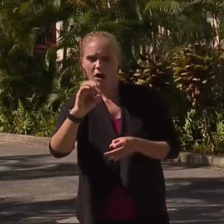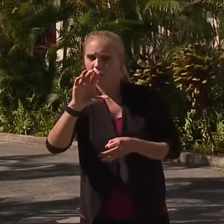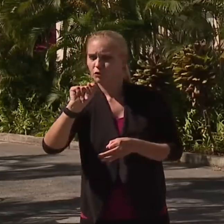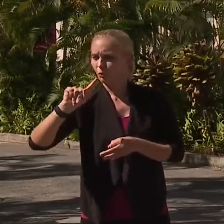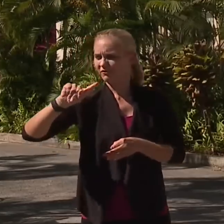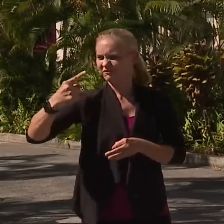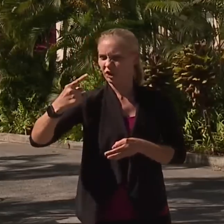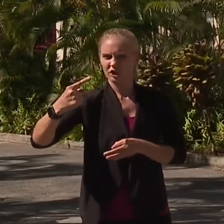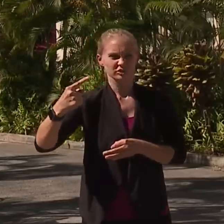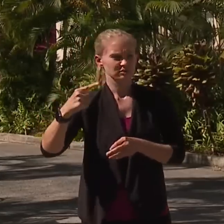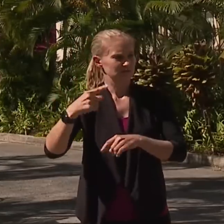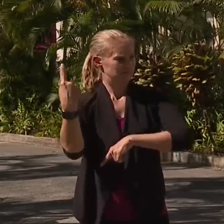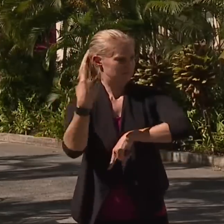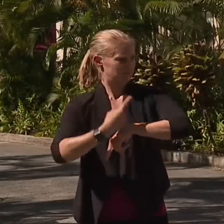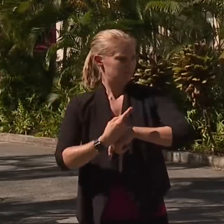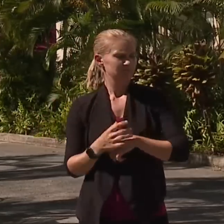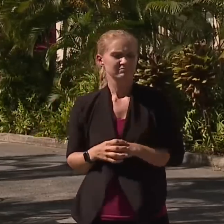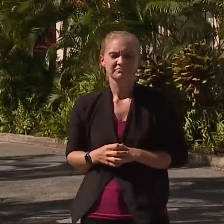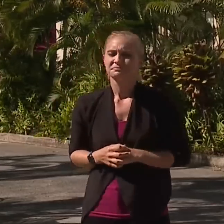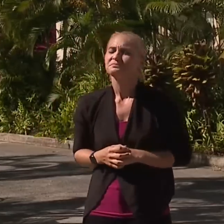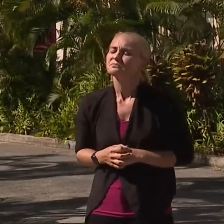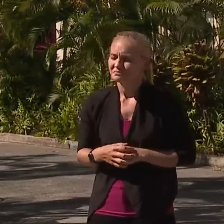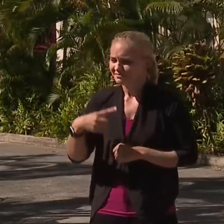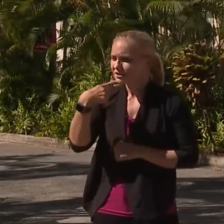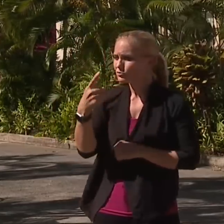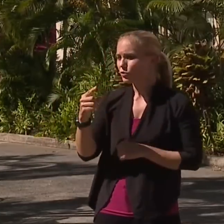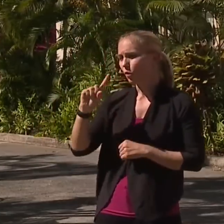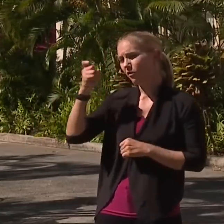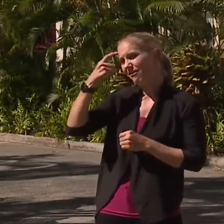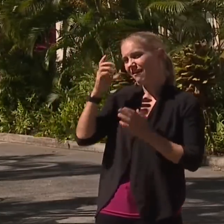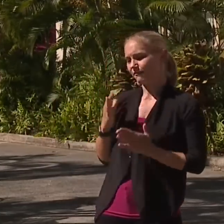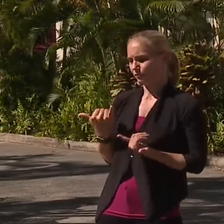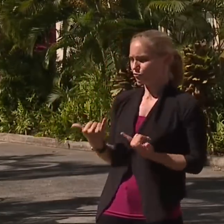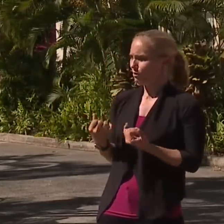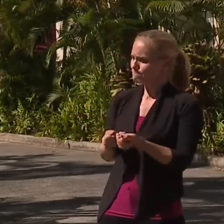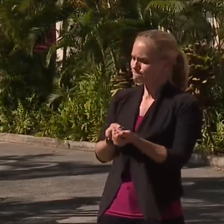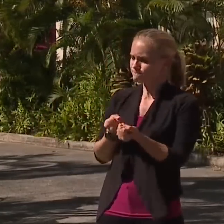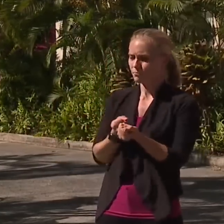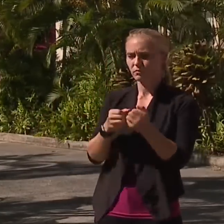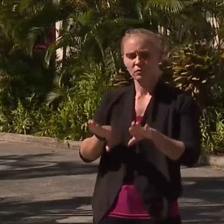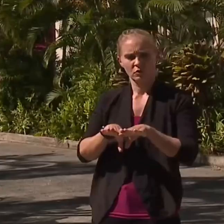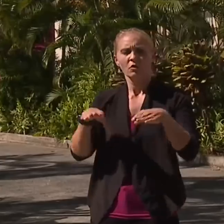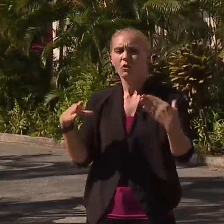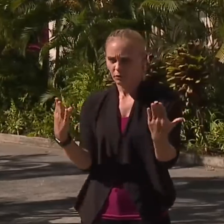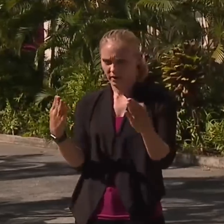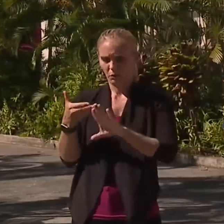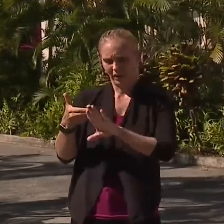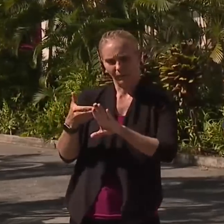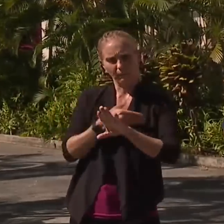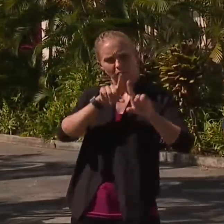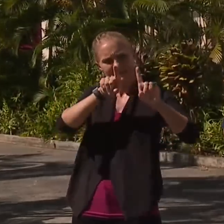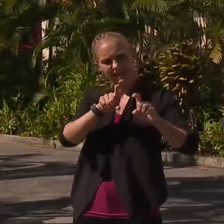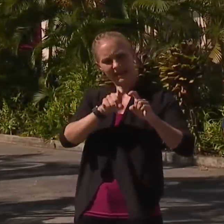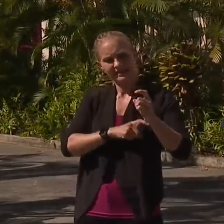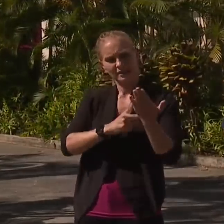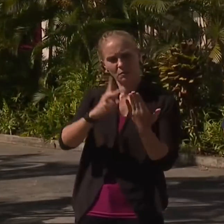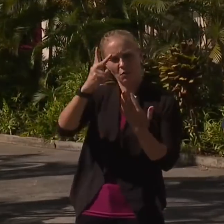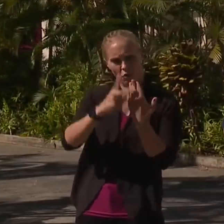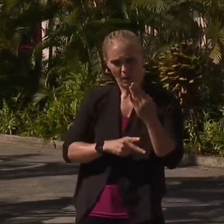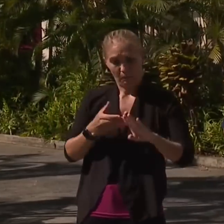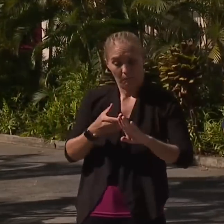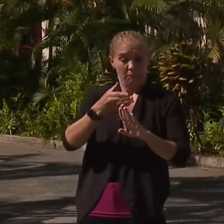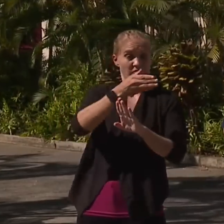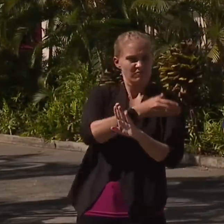date. Well, you know, as I told the governor today, I support opening up with a pre-testing program before October 1,